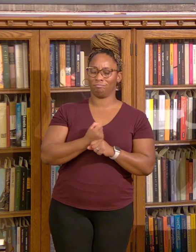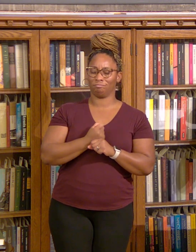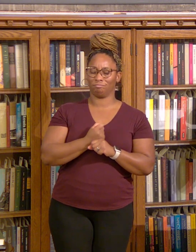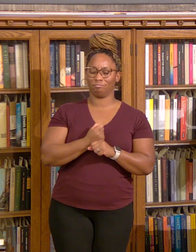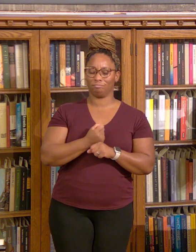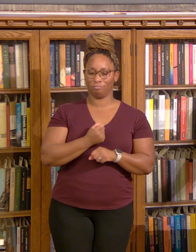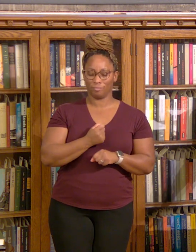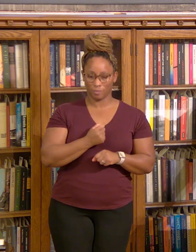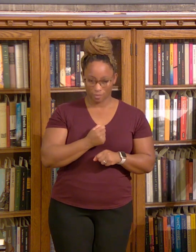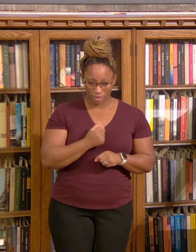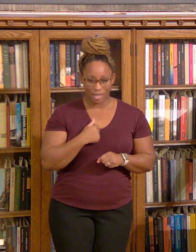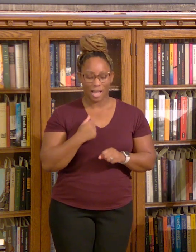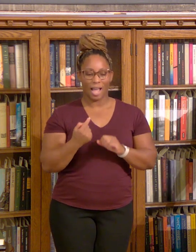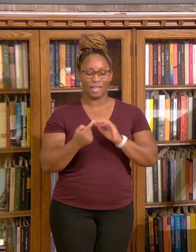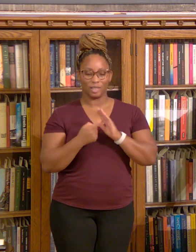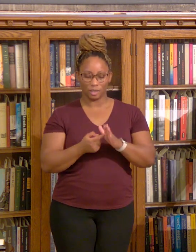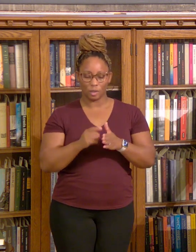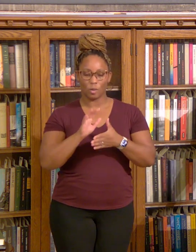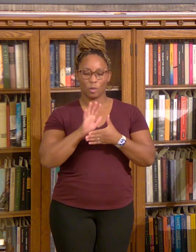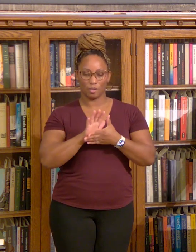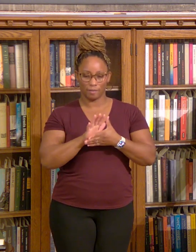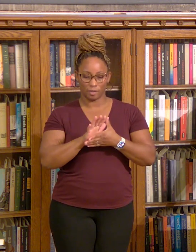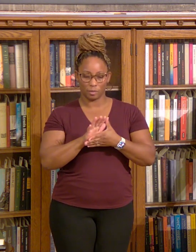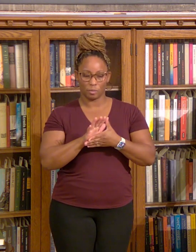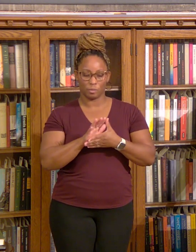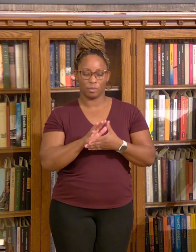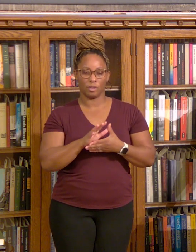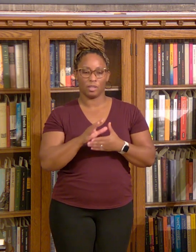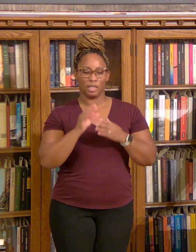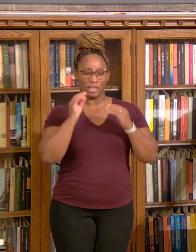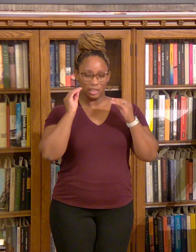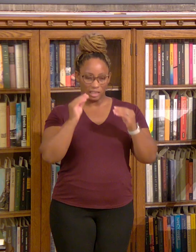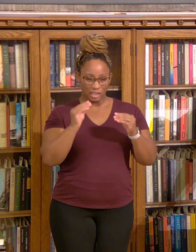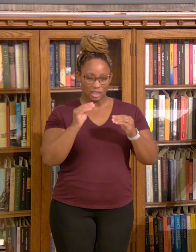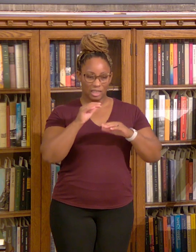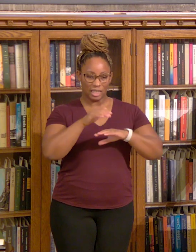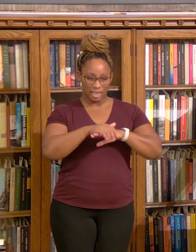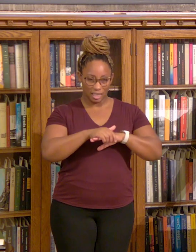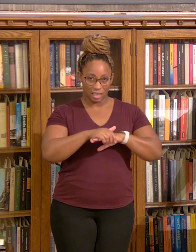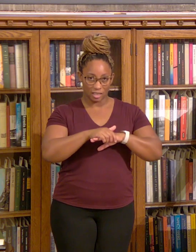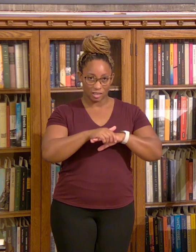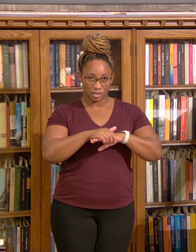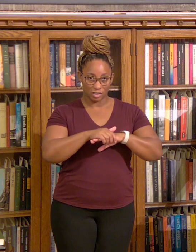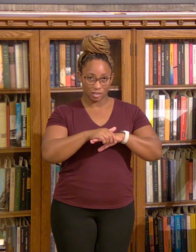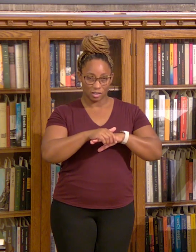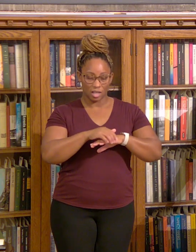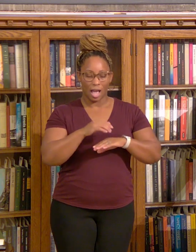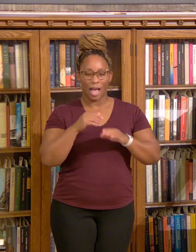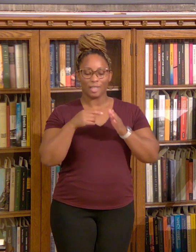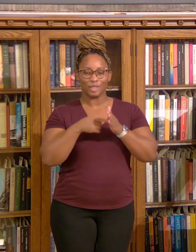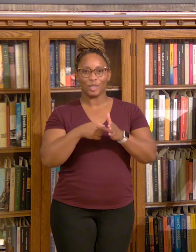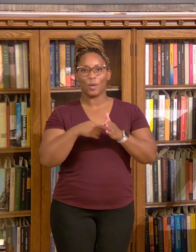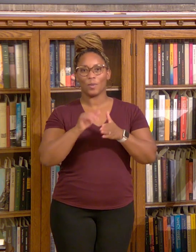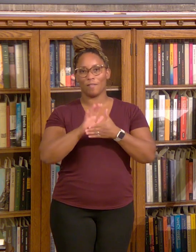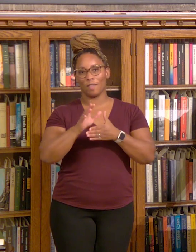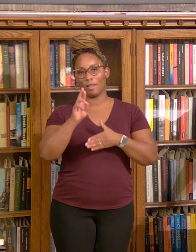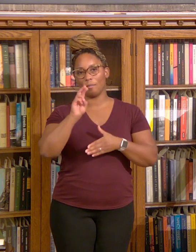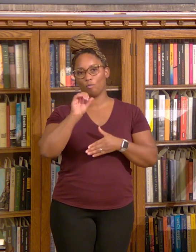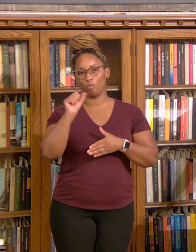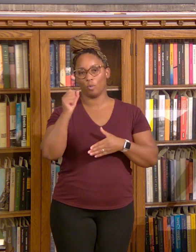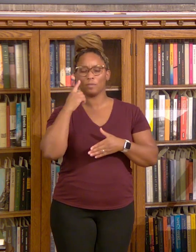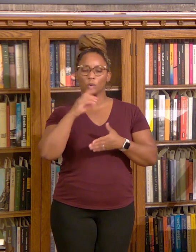off I showed the film film teaching English in Sagal I showed the film roots to my Advanced